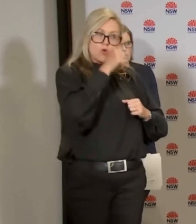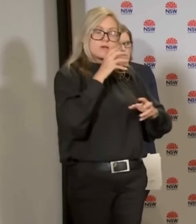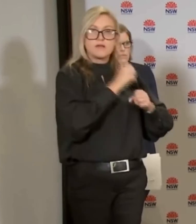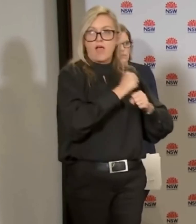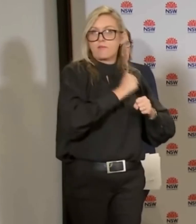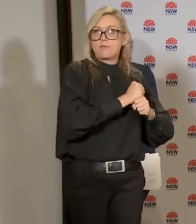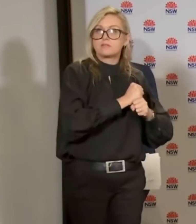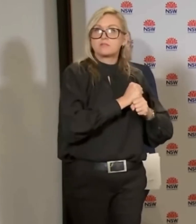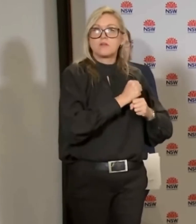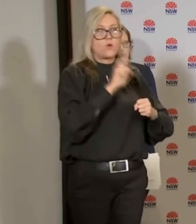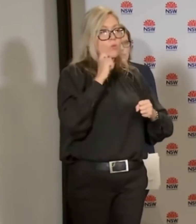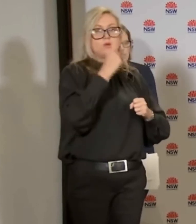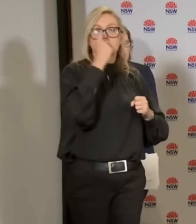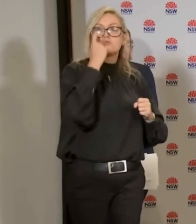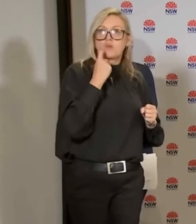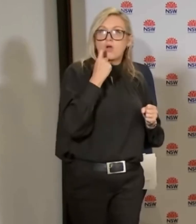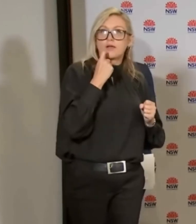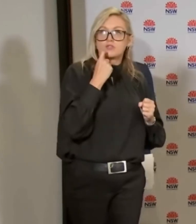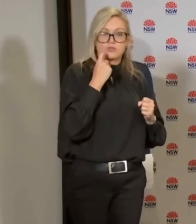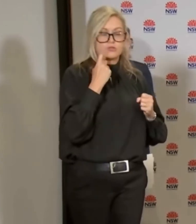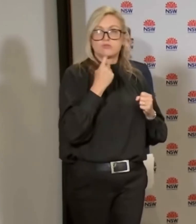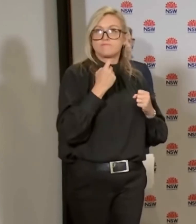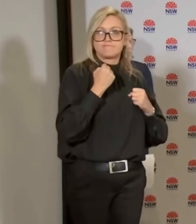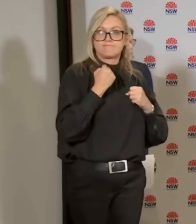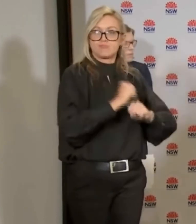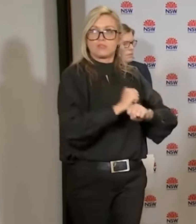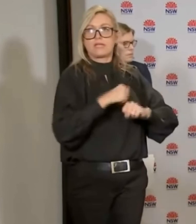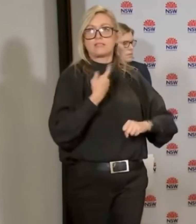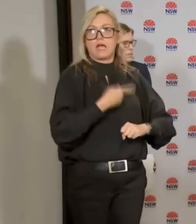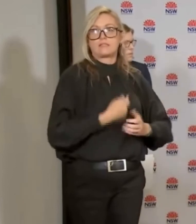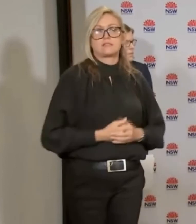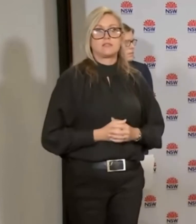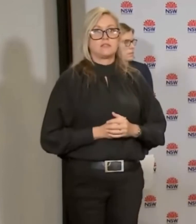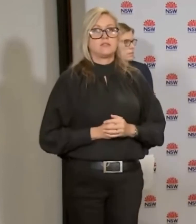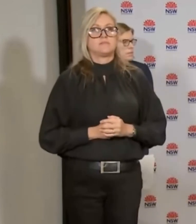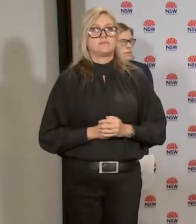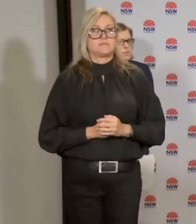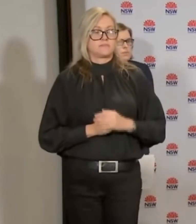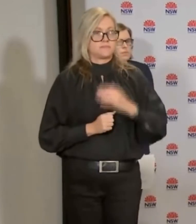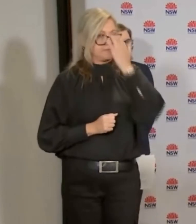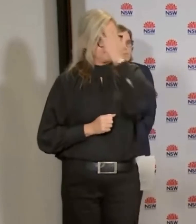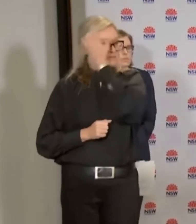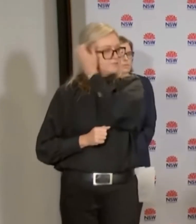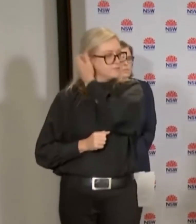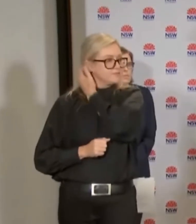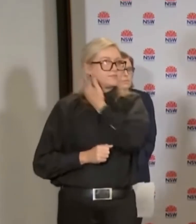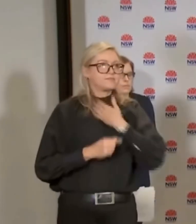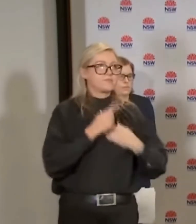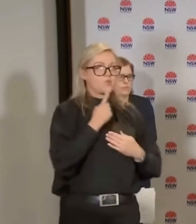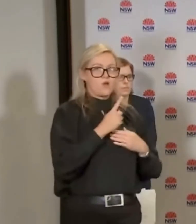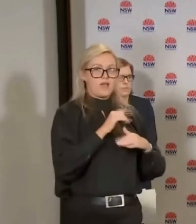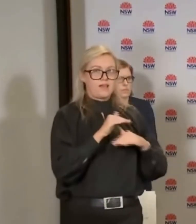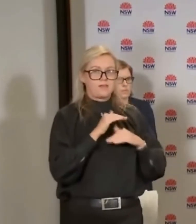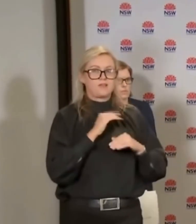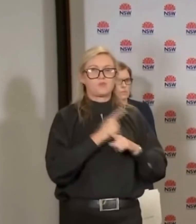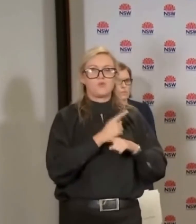rules are changing. Sorry. Treasurer, there's one restriction you refuse to budge on, is having a beer at the bar. Now,